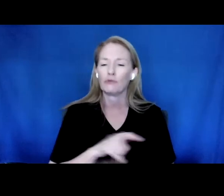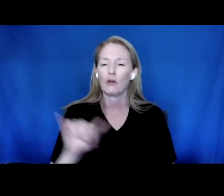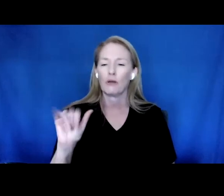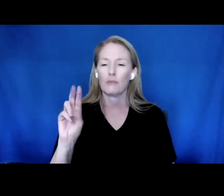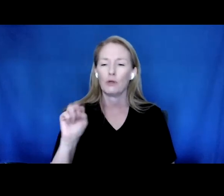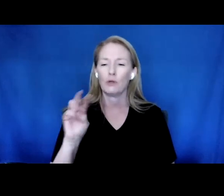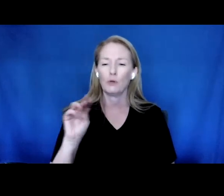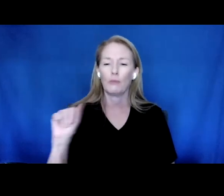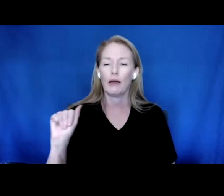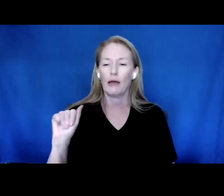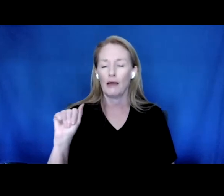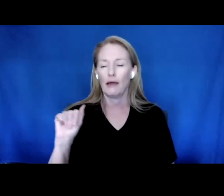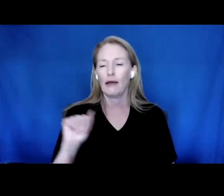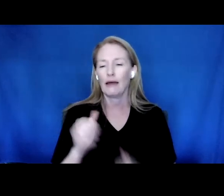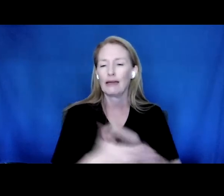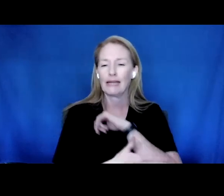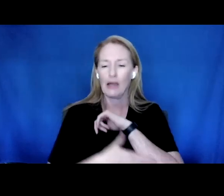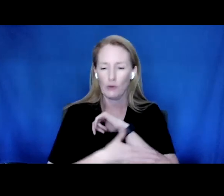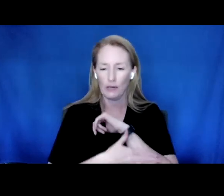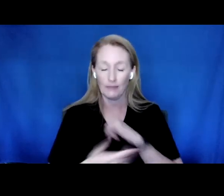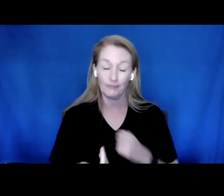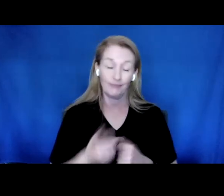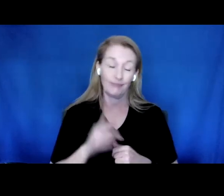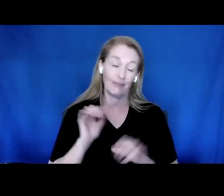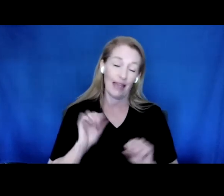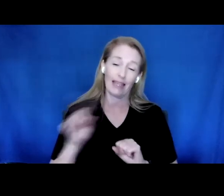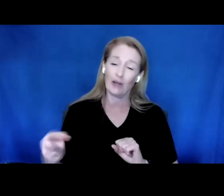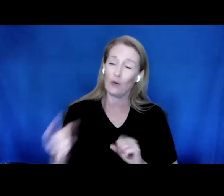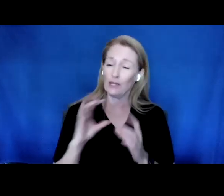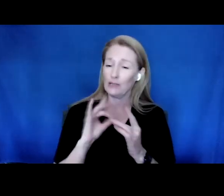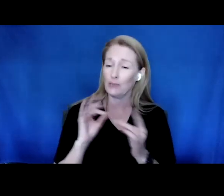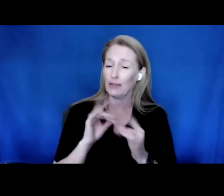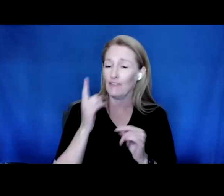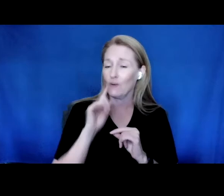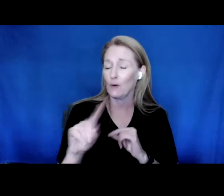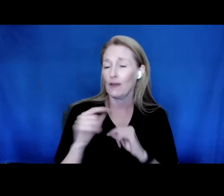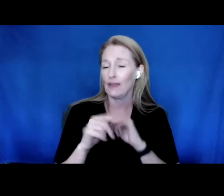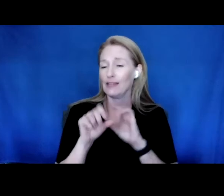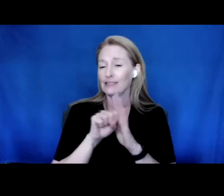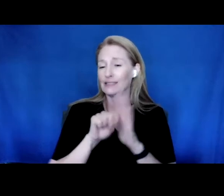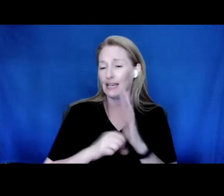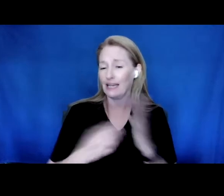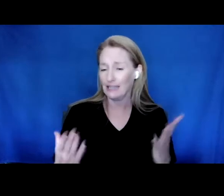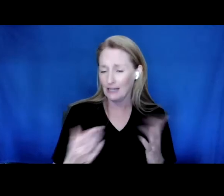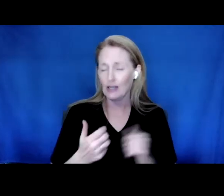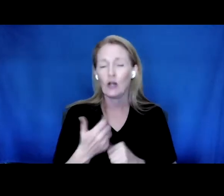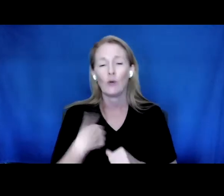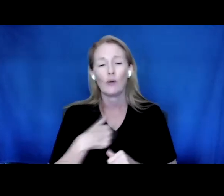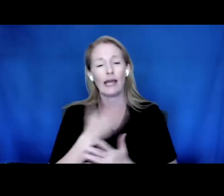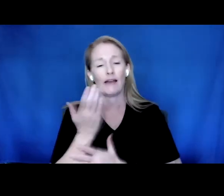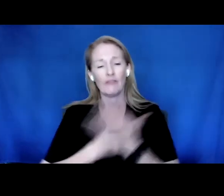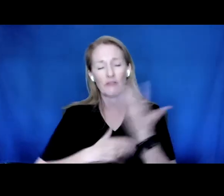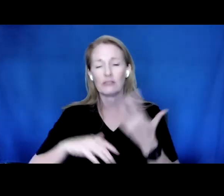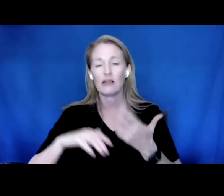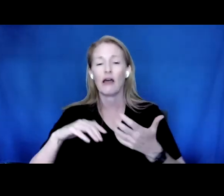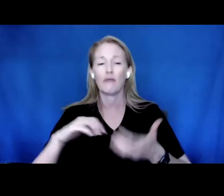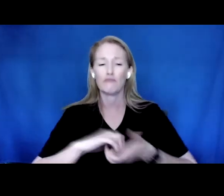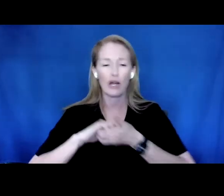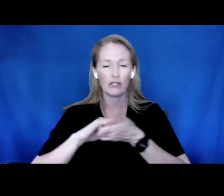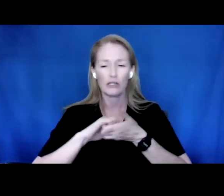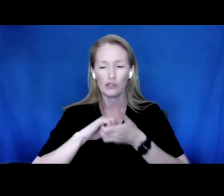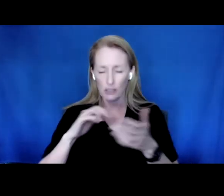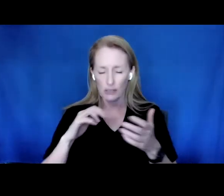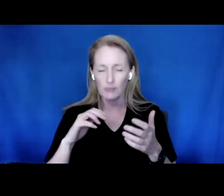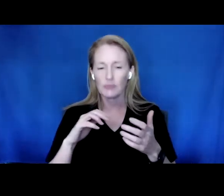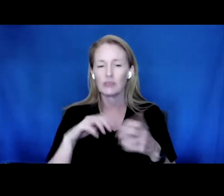I can only speak for the state here in saying that we do have some partnerships going on with our different tribal organizations,